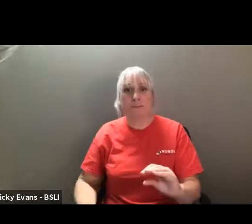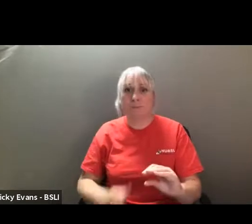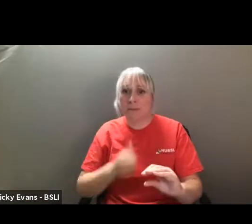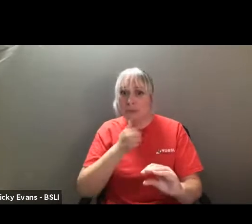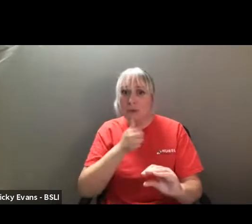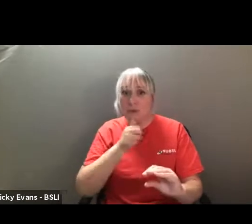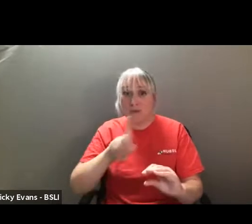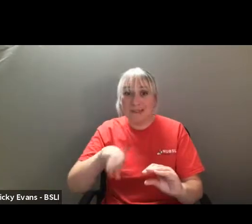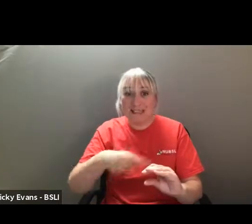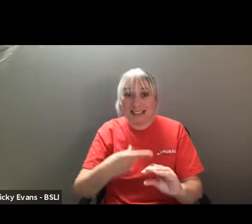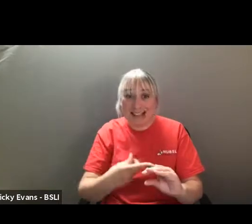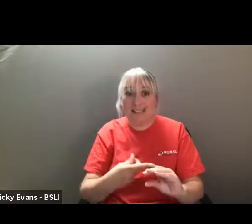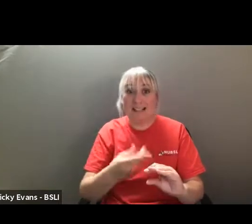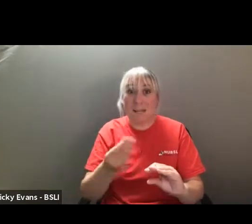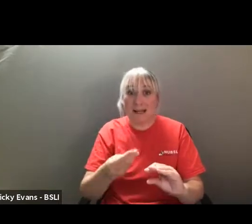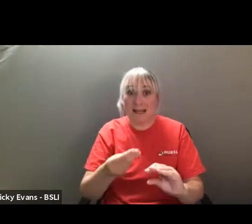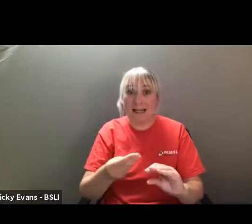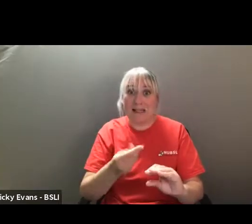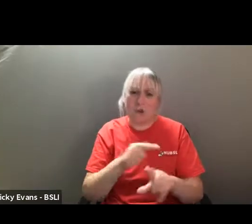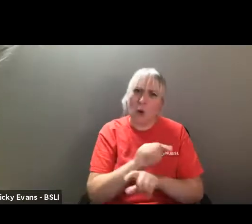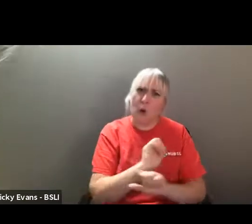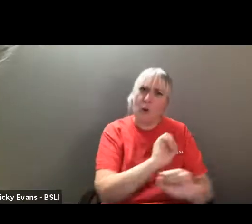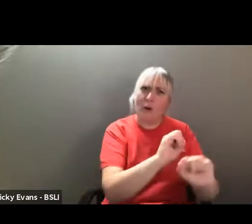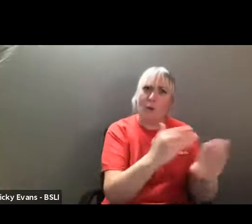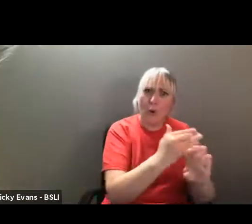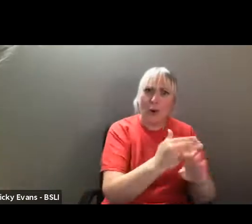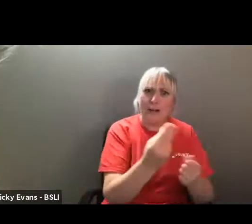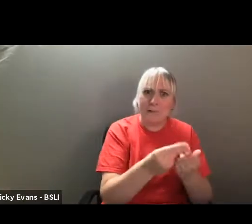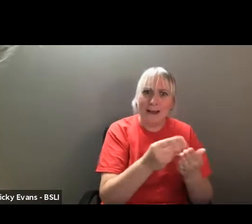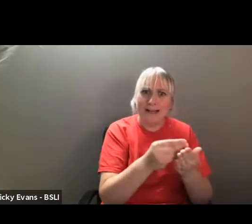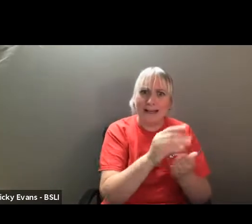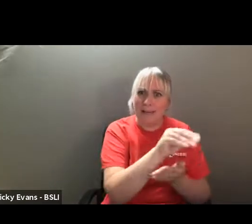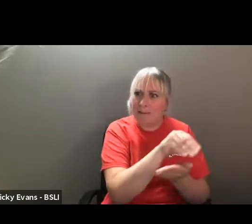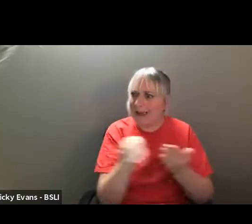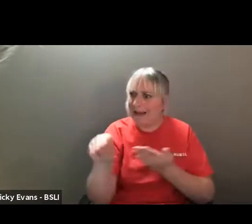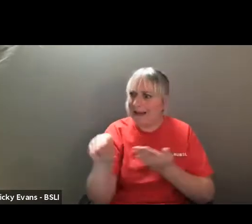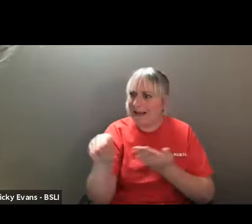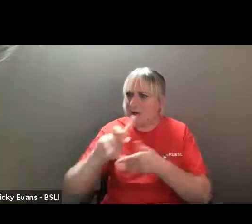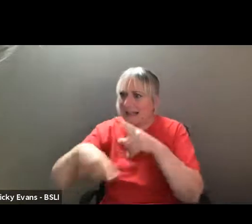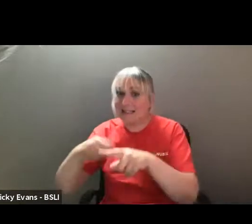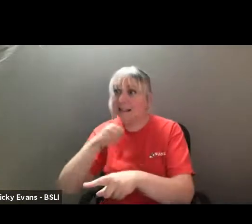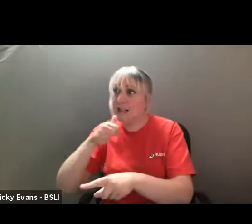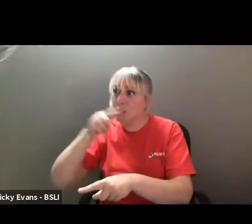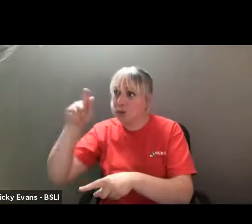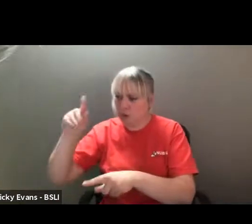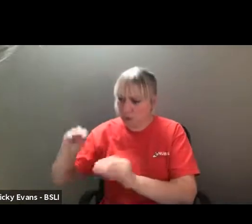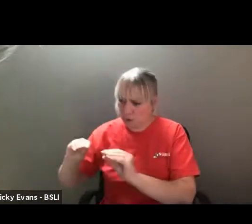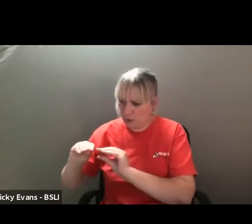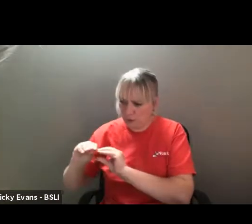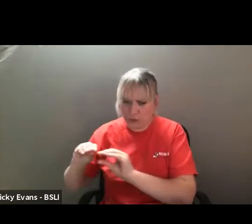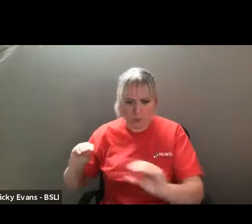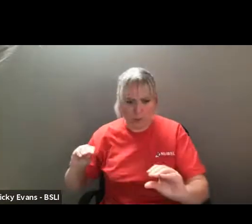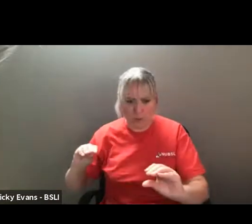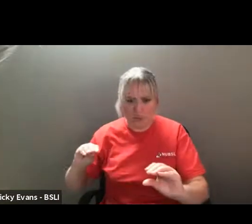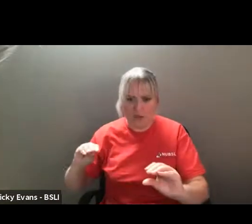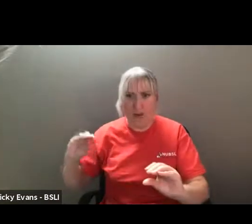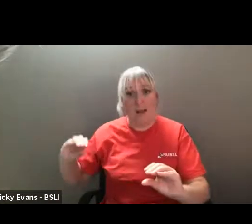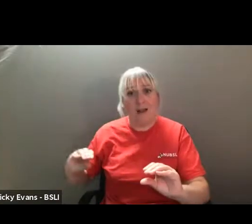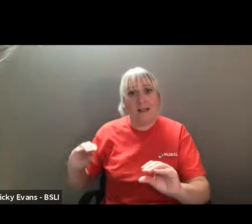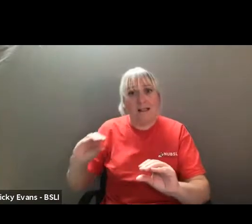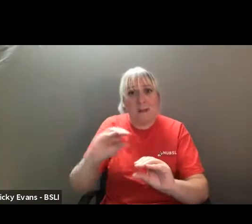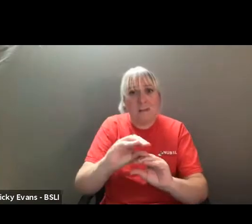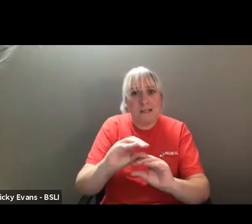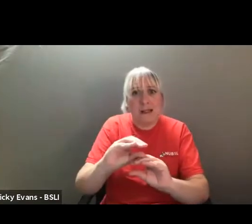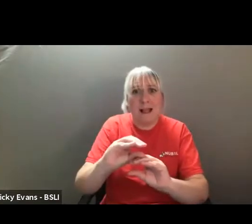used taxpayer money, workers' money, and workers' general funds to essentially subsidize low wage work.